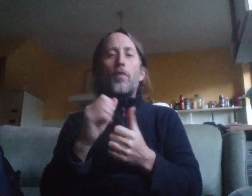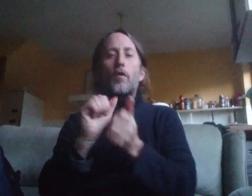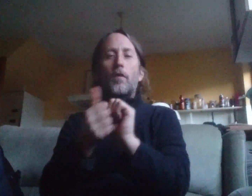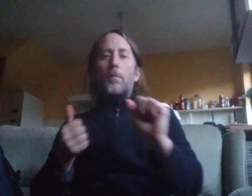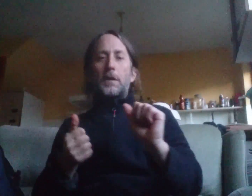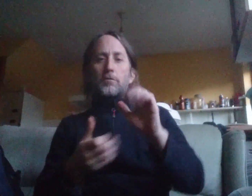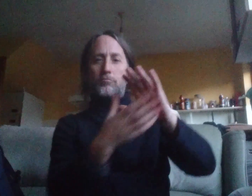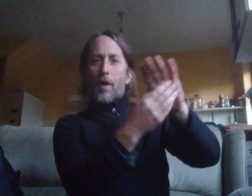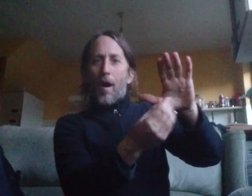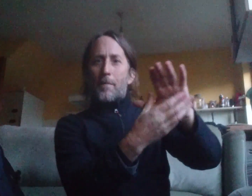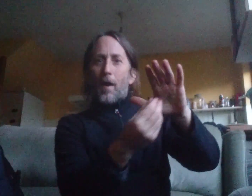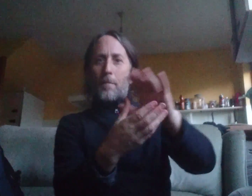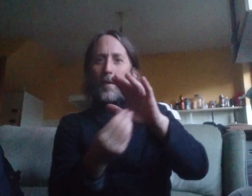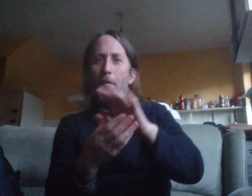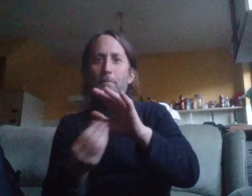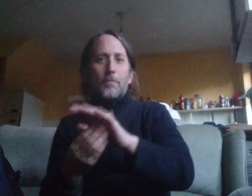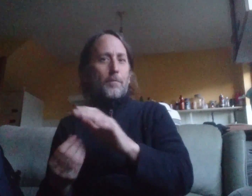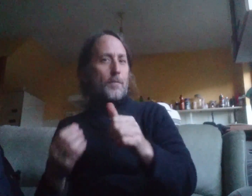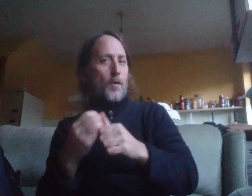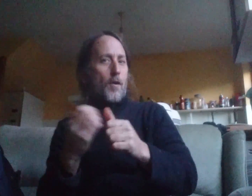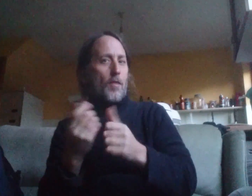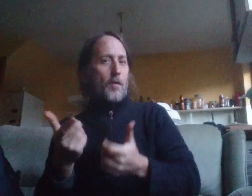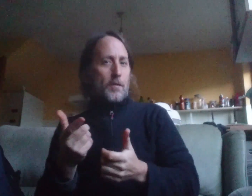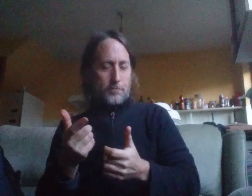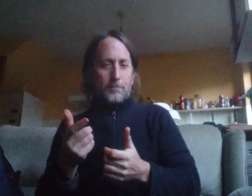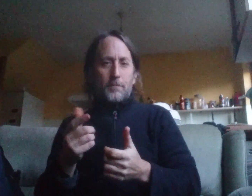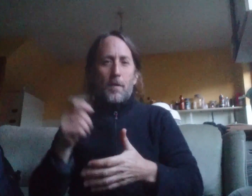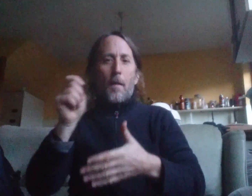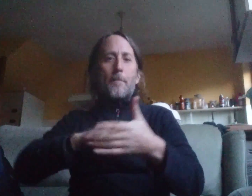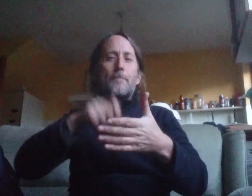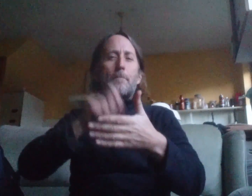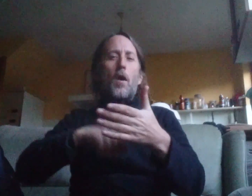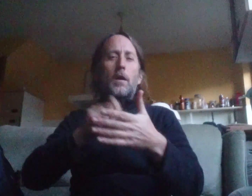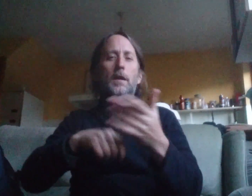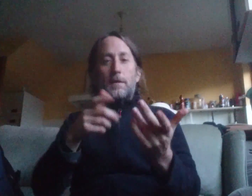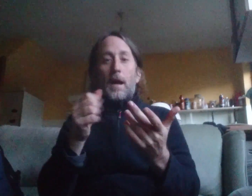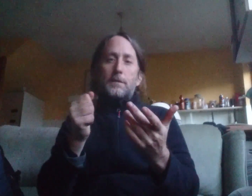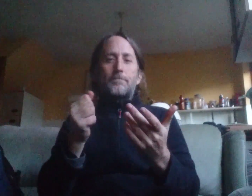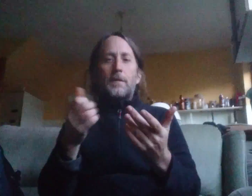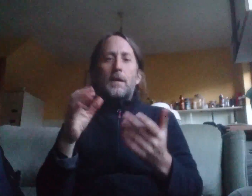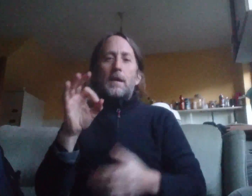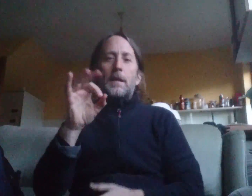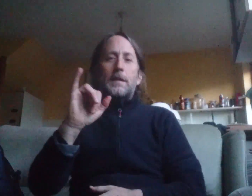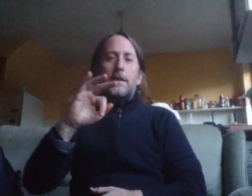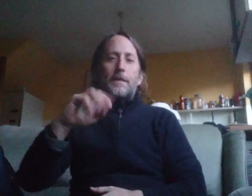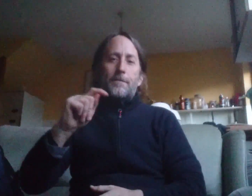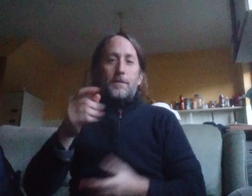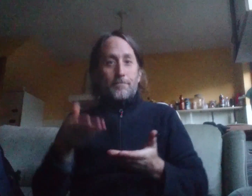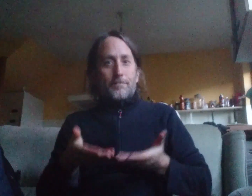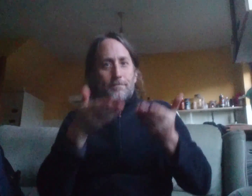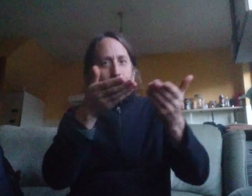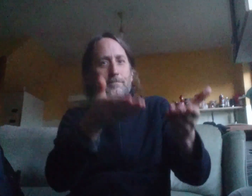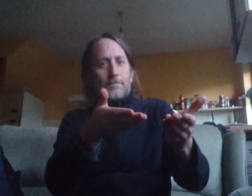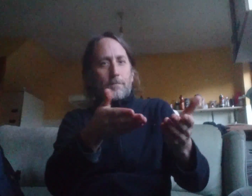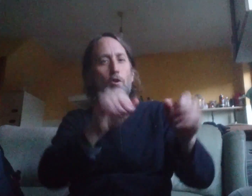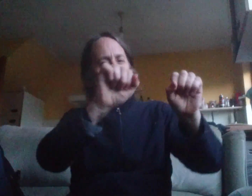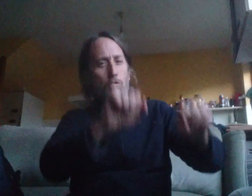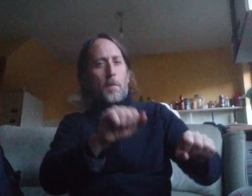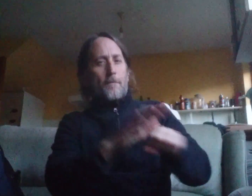produced competing models, marketing the new product as a gift item especially suited to men.